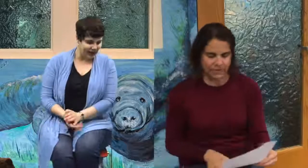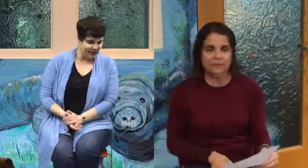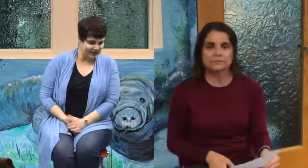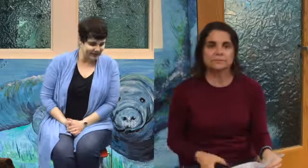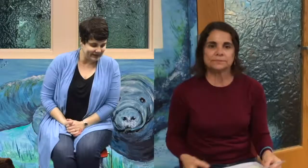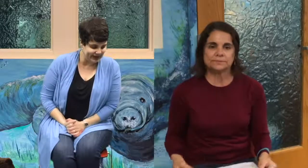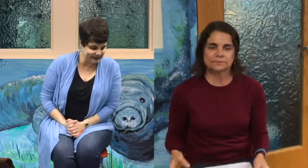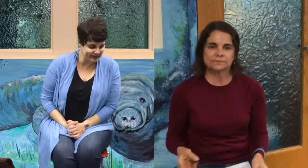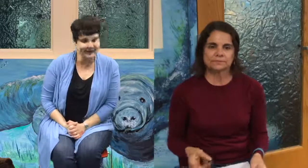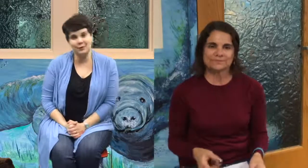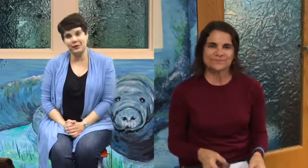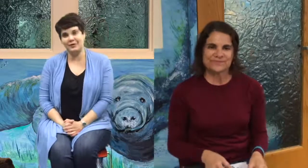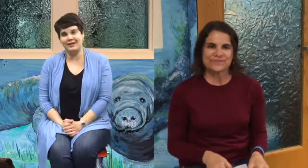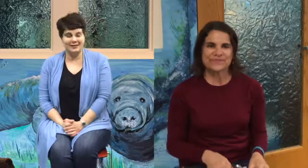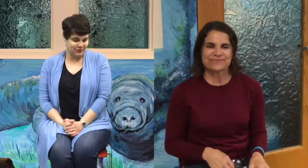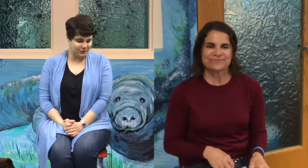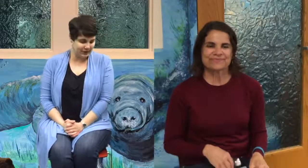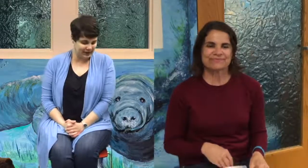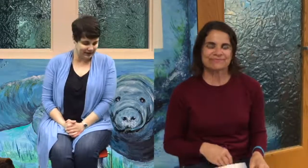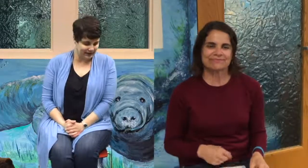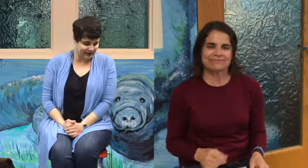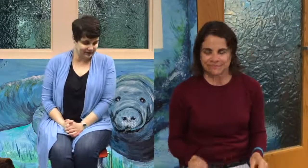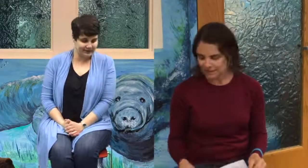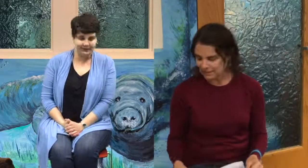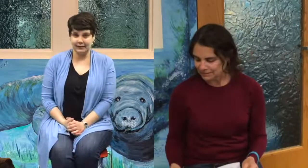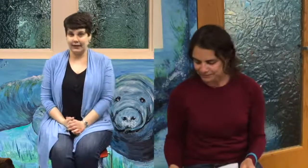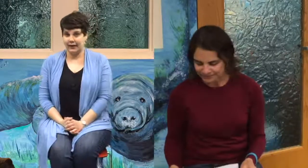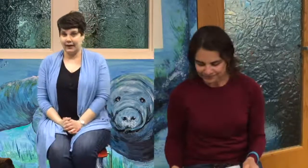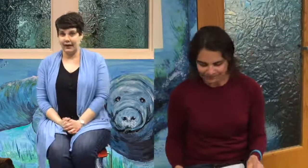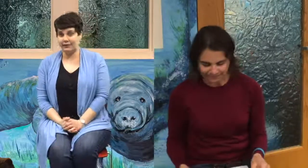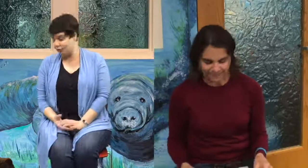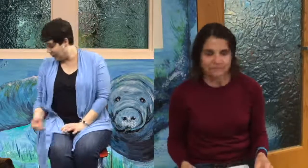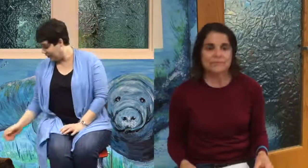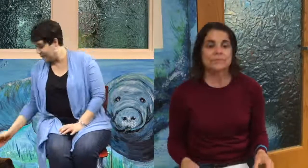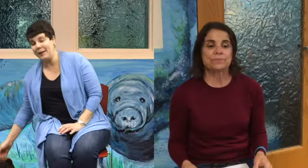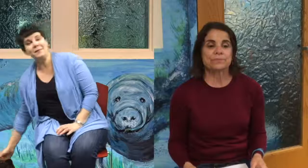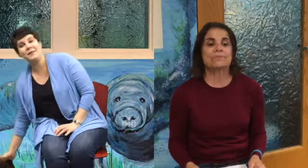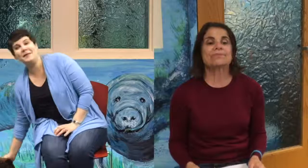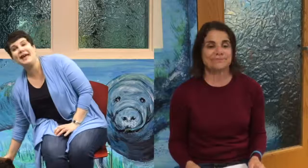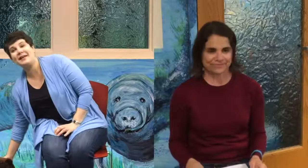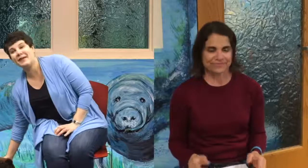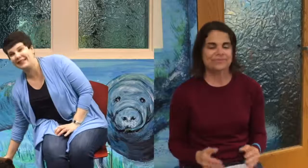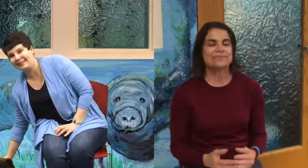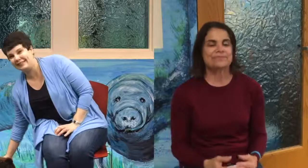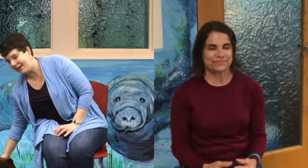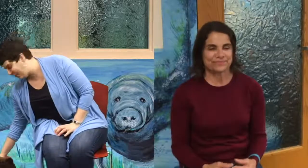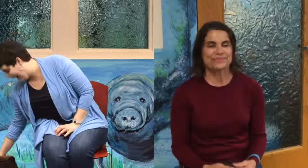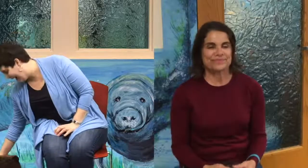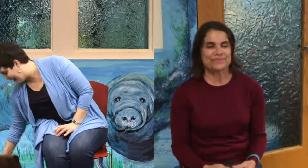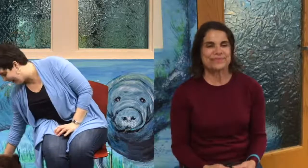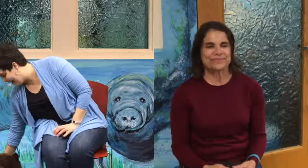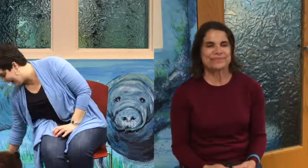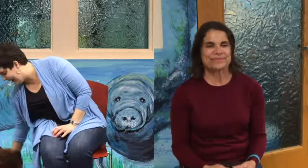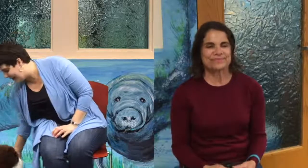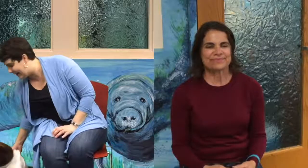the next thing we're going to do is a song called Bumpin' Up and Down in My Little Red Wagon. And I'm